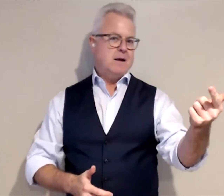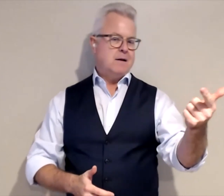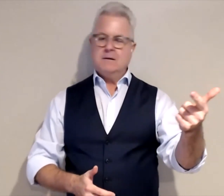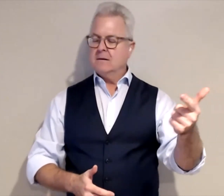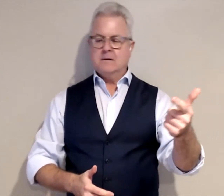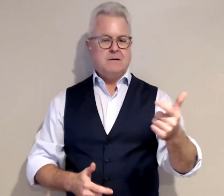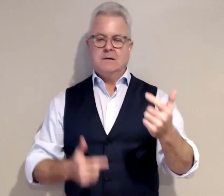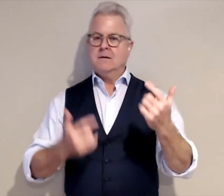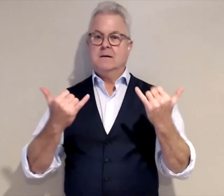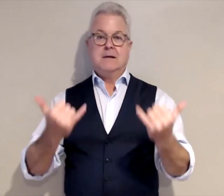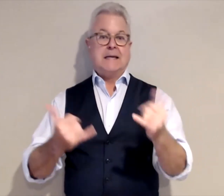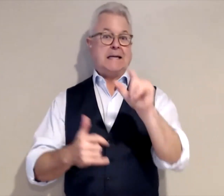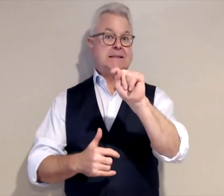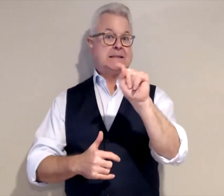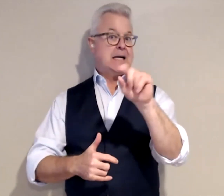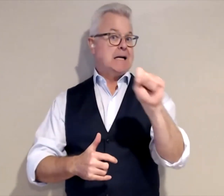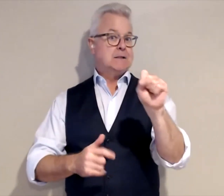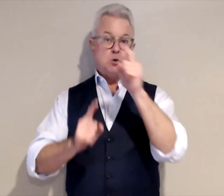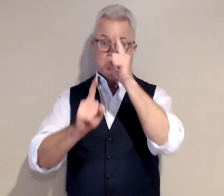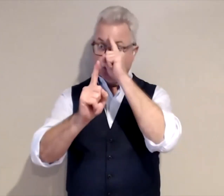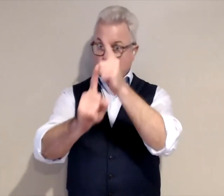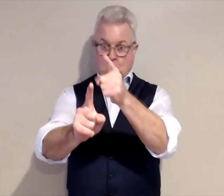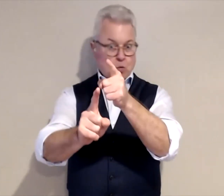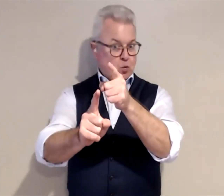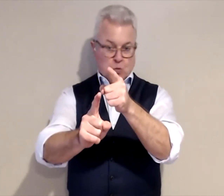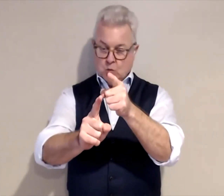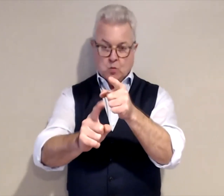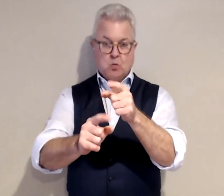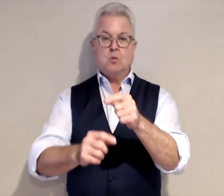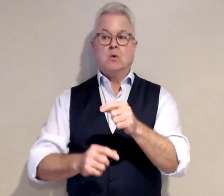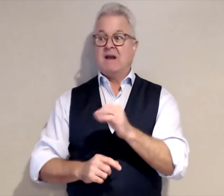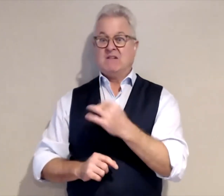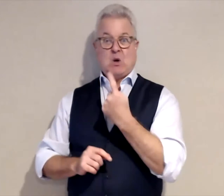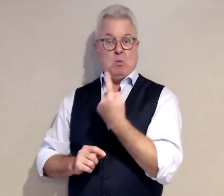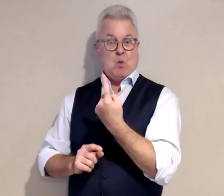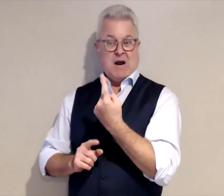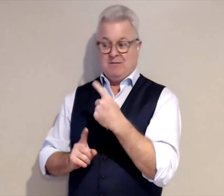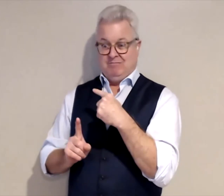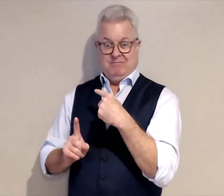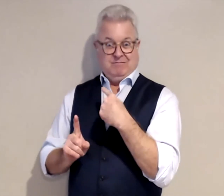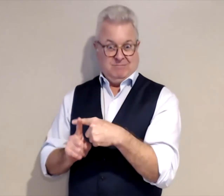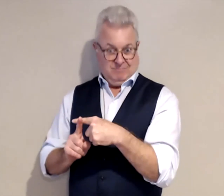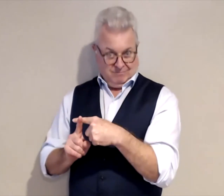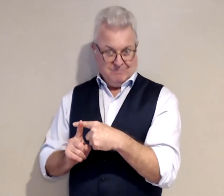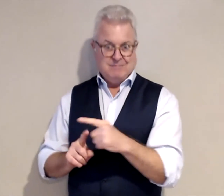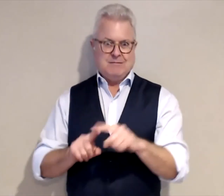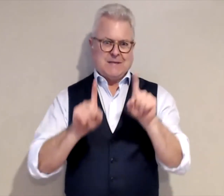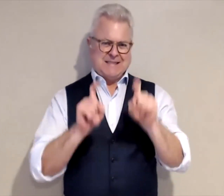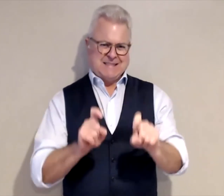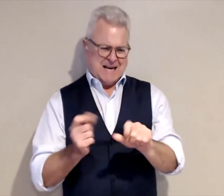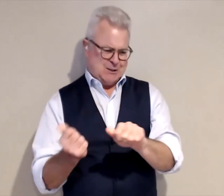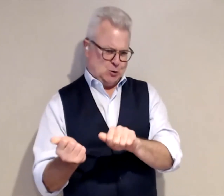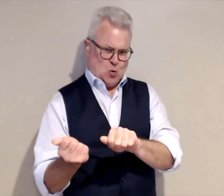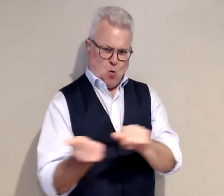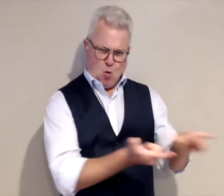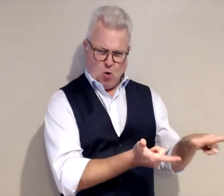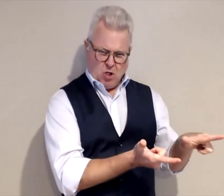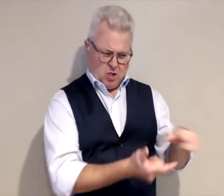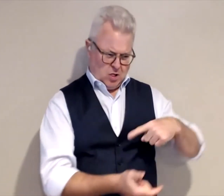days before they could come back to school. With TTS, the goal is that if you have one positive child